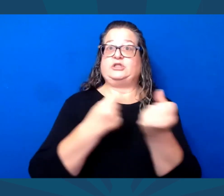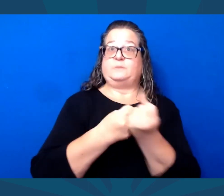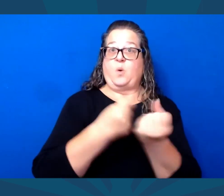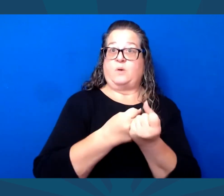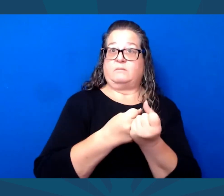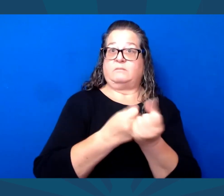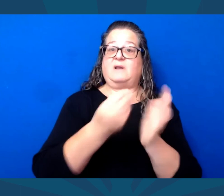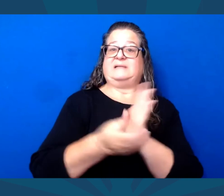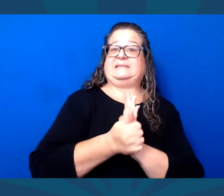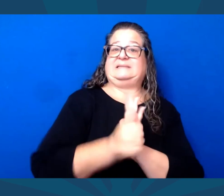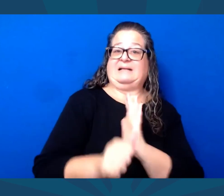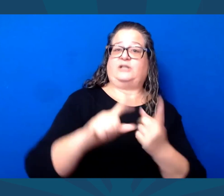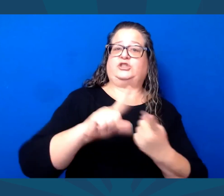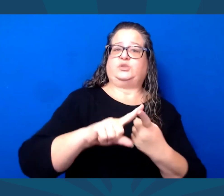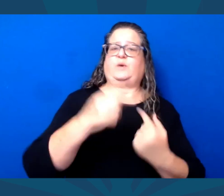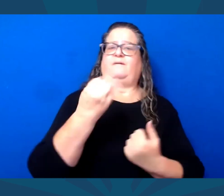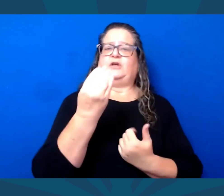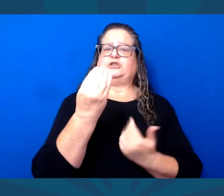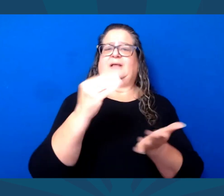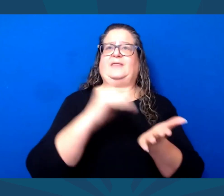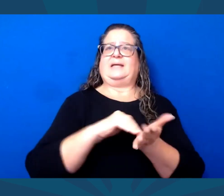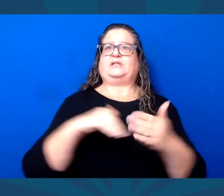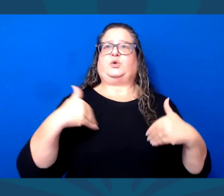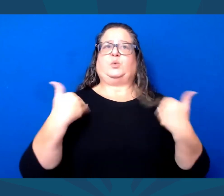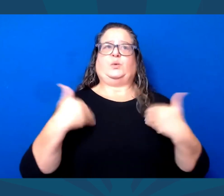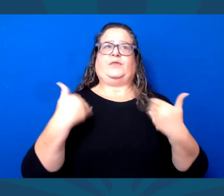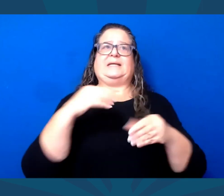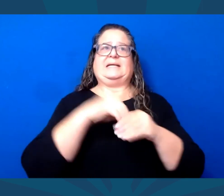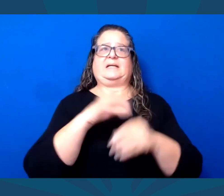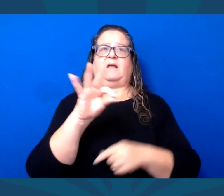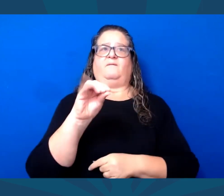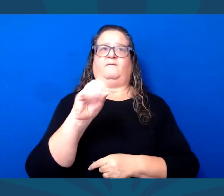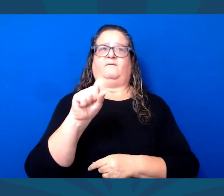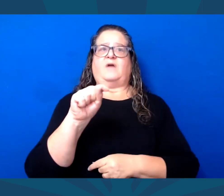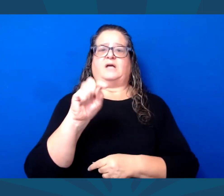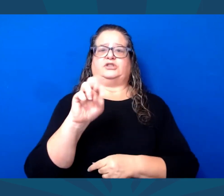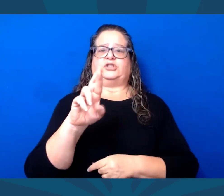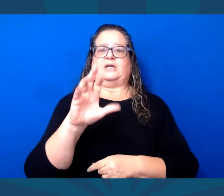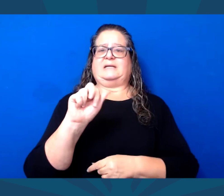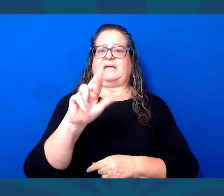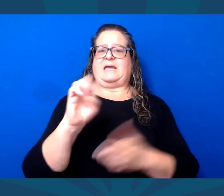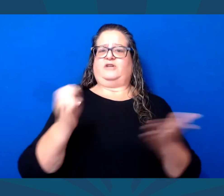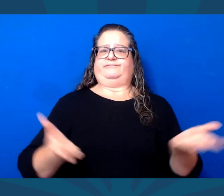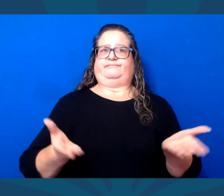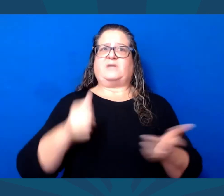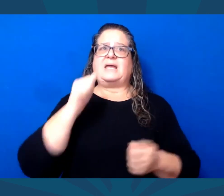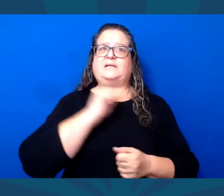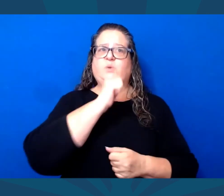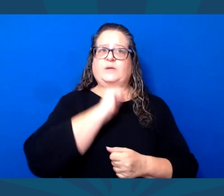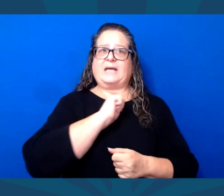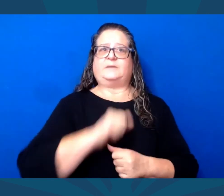impact low-income families. It is vital to provide necessary support and skills to the more